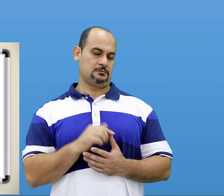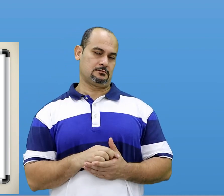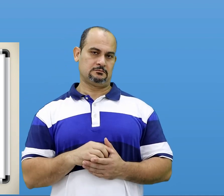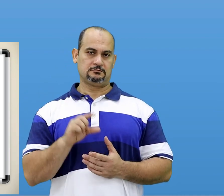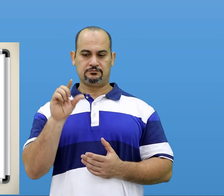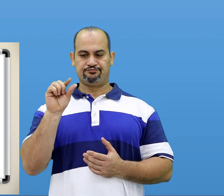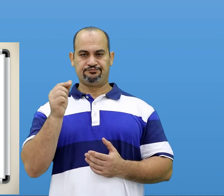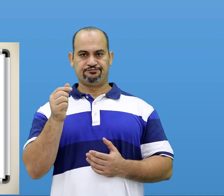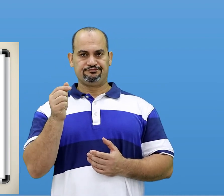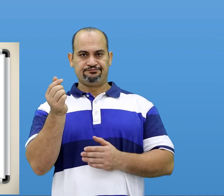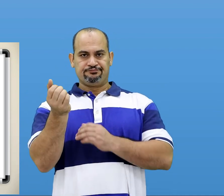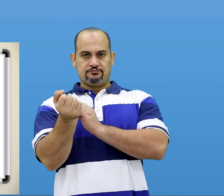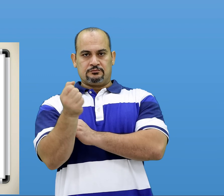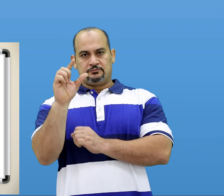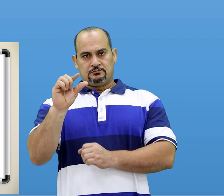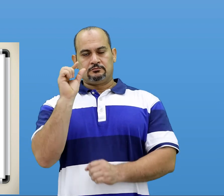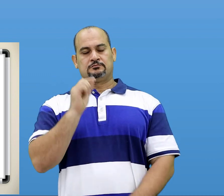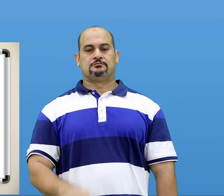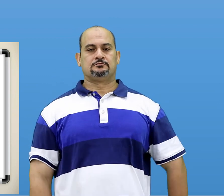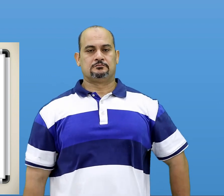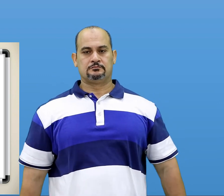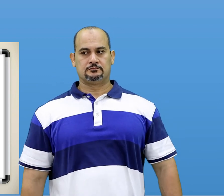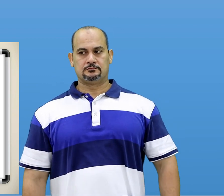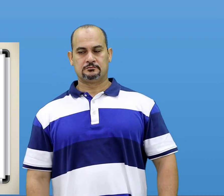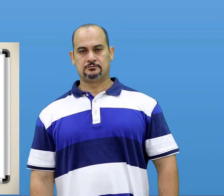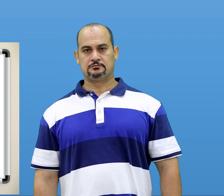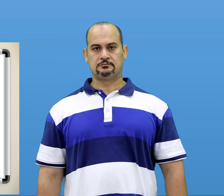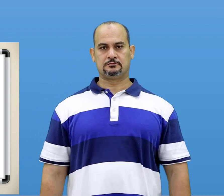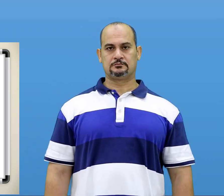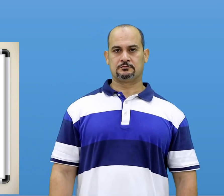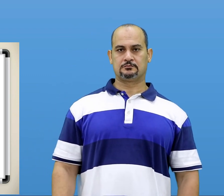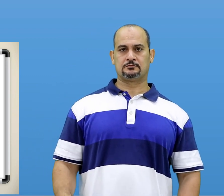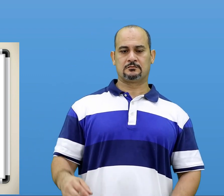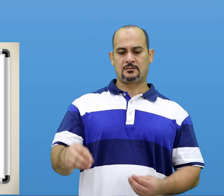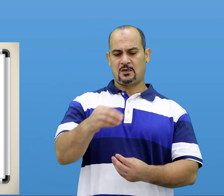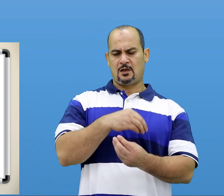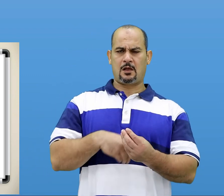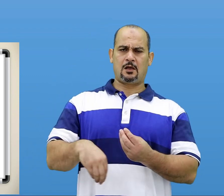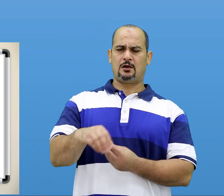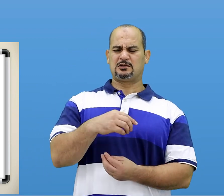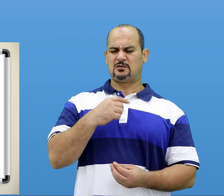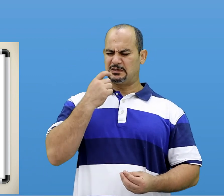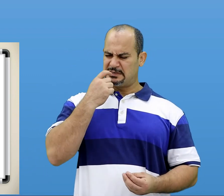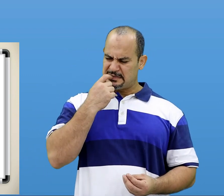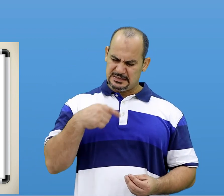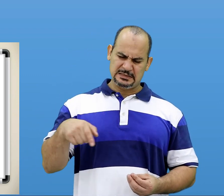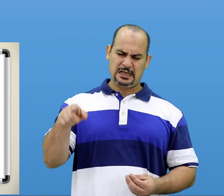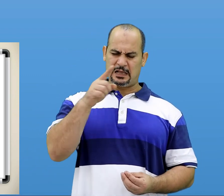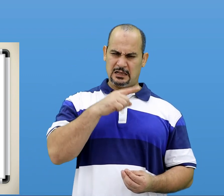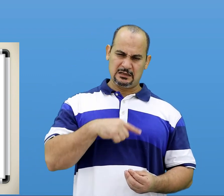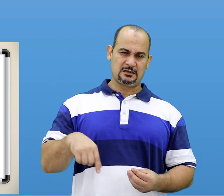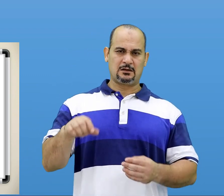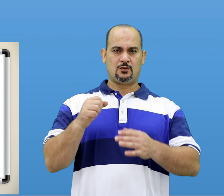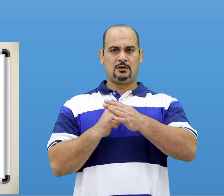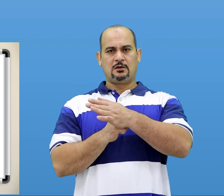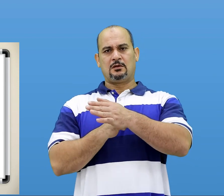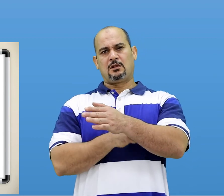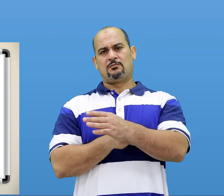in Arabic, and also we wrote Ali in English. Hajj is the annual pilgrimage to Mecca